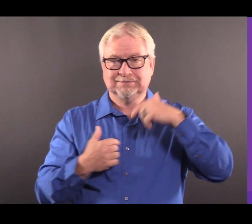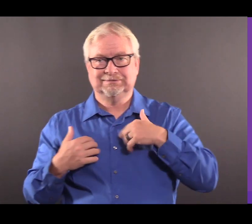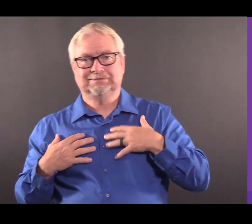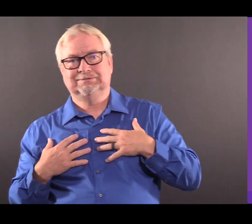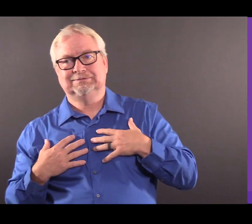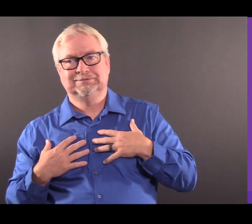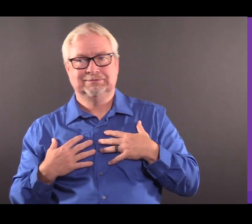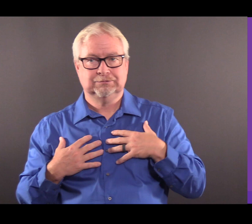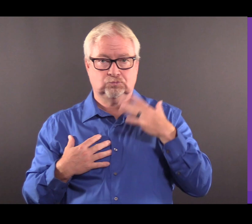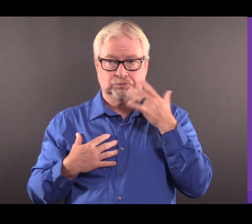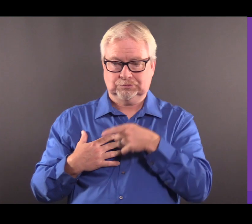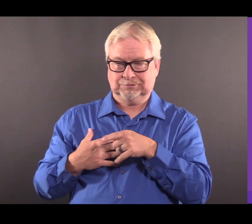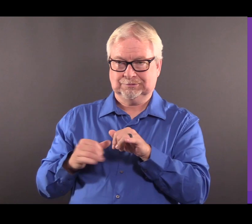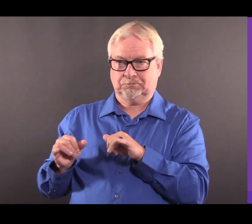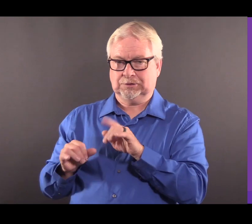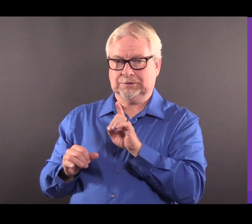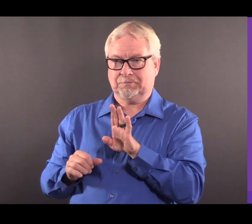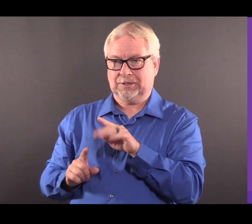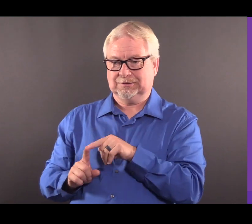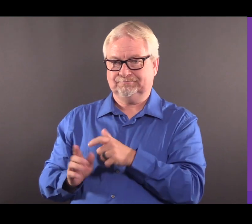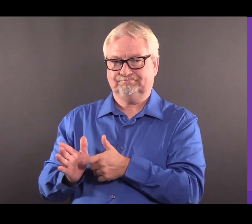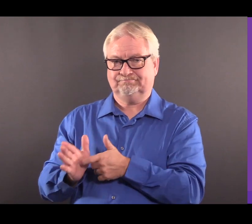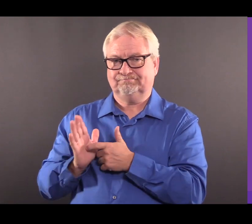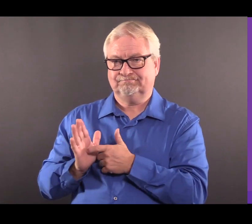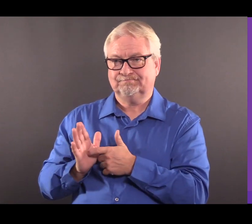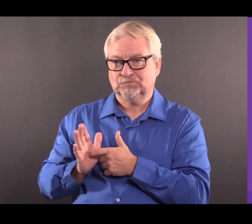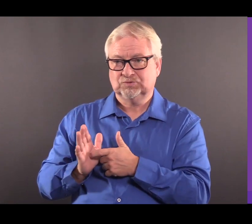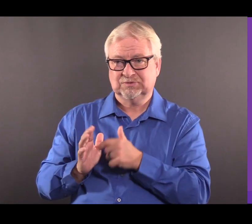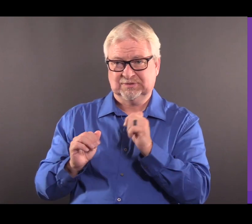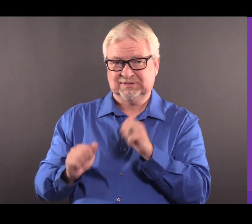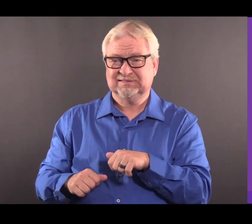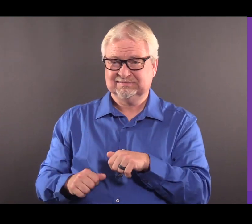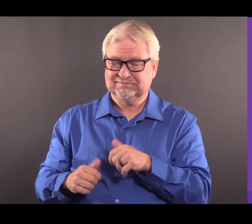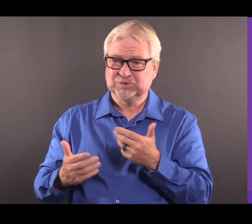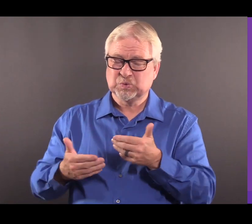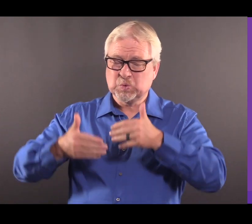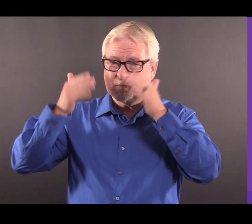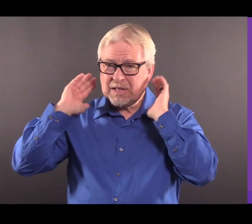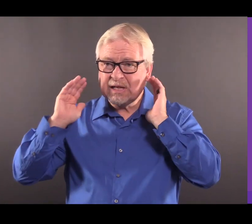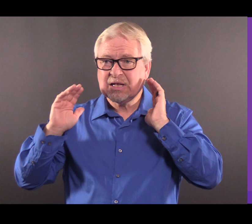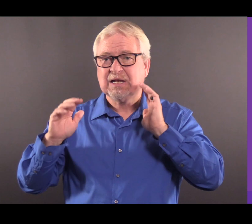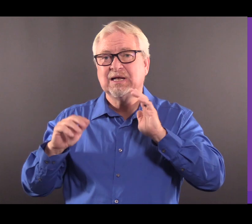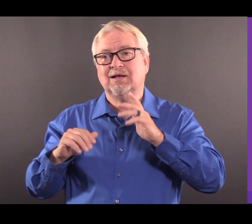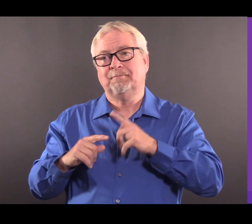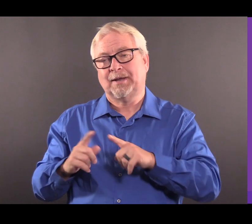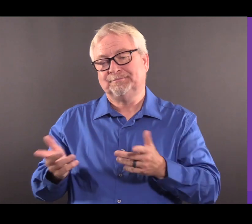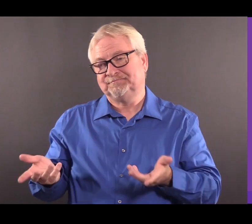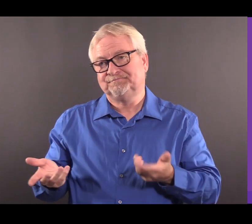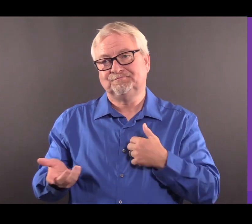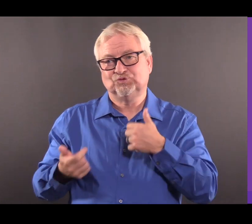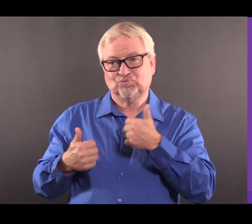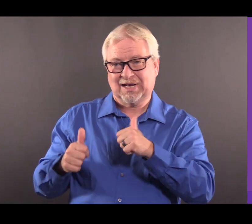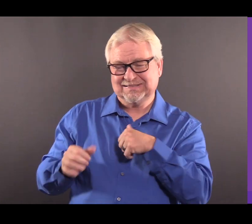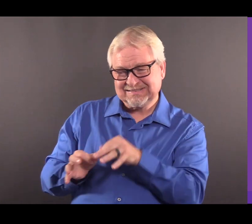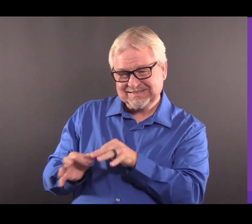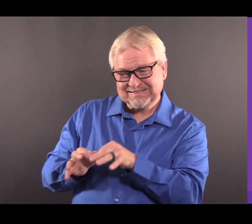care funding because of the comparable database requirements. It can be daunting, but perhaps